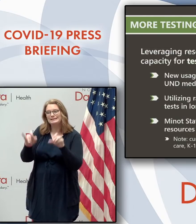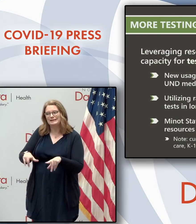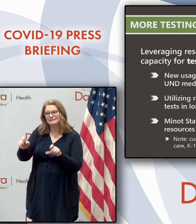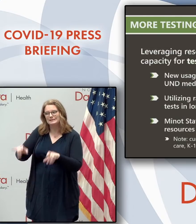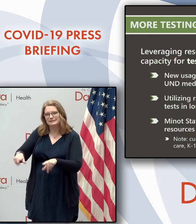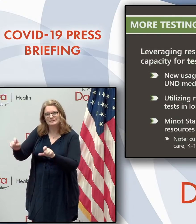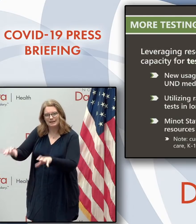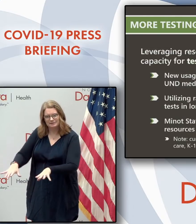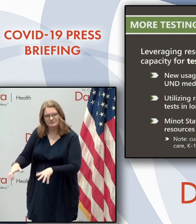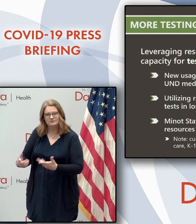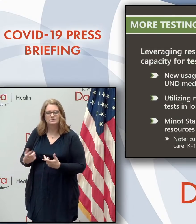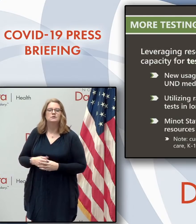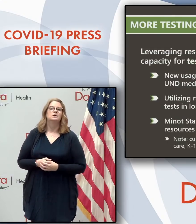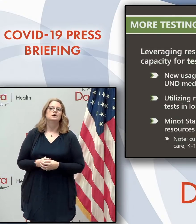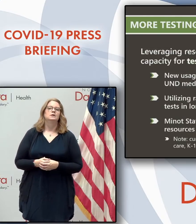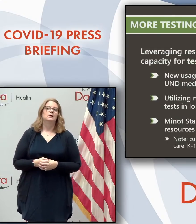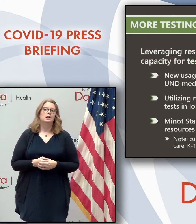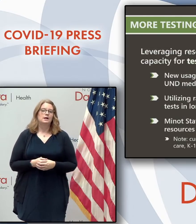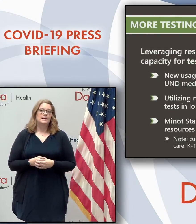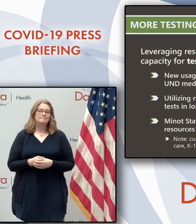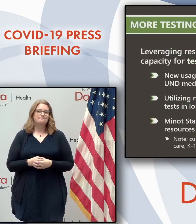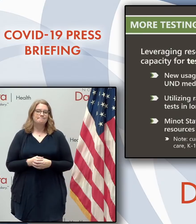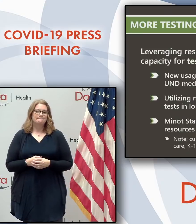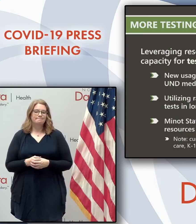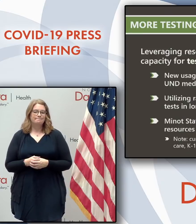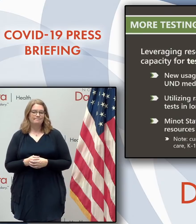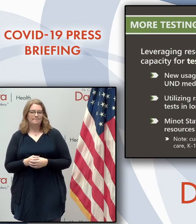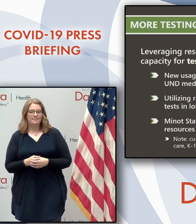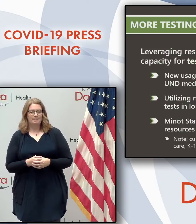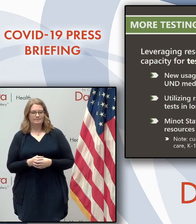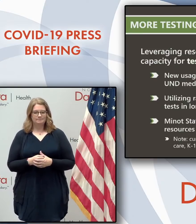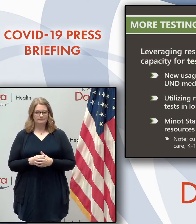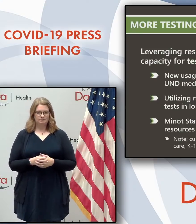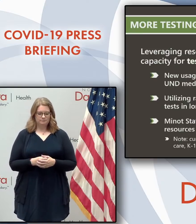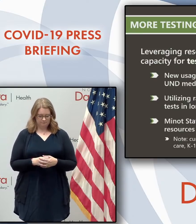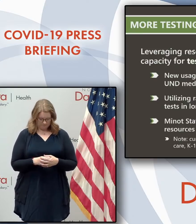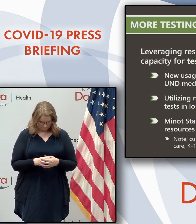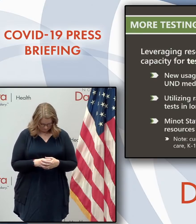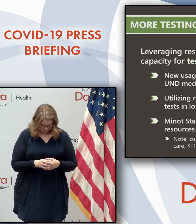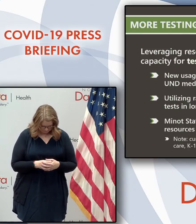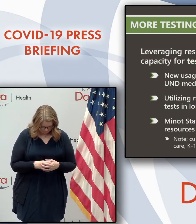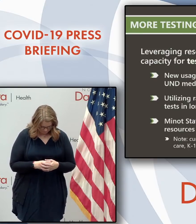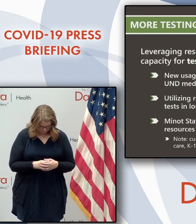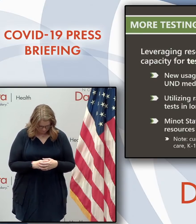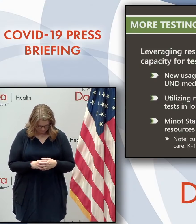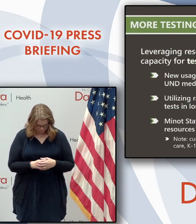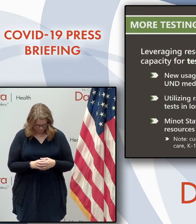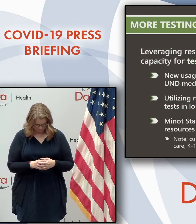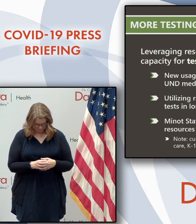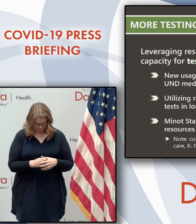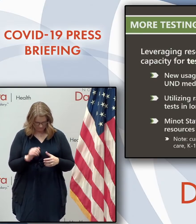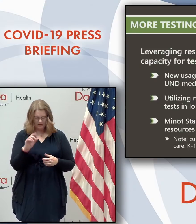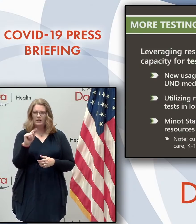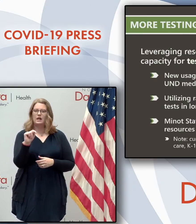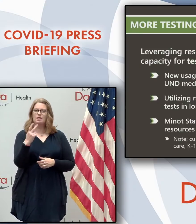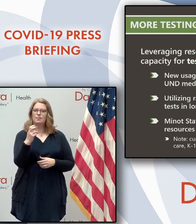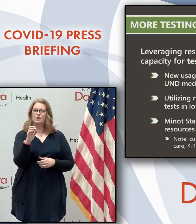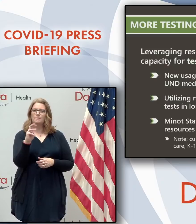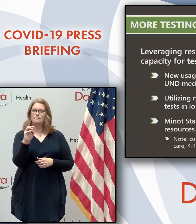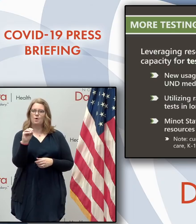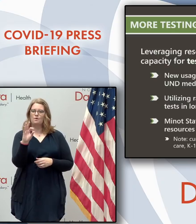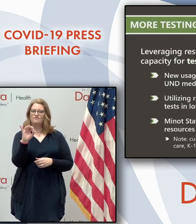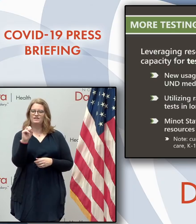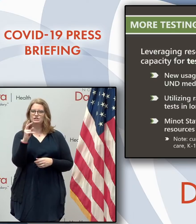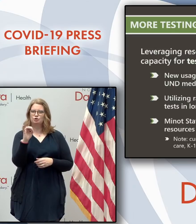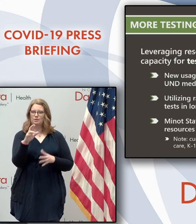capacity. We're also got a Thermo Fisher machine that's coming to